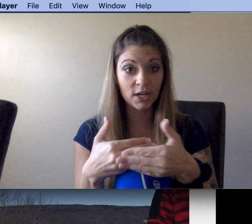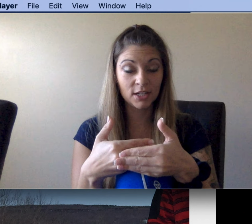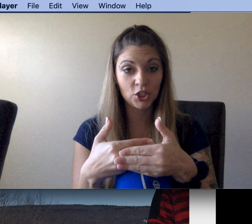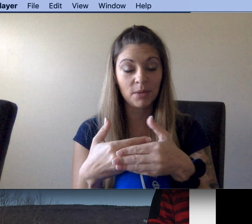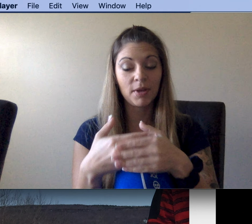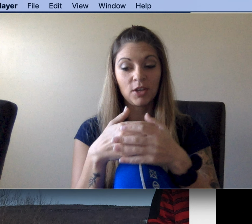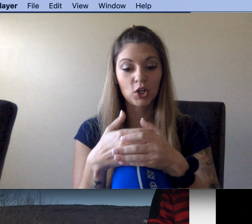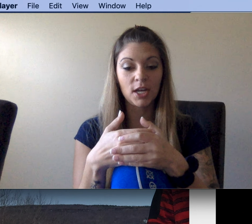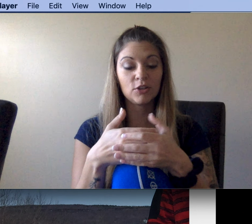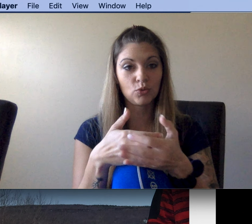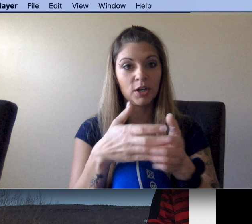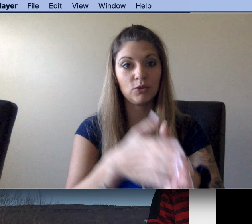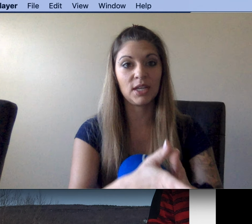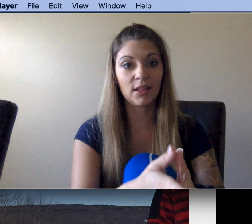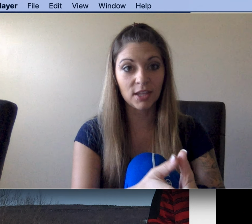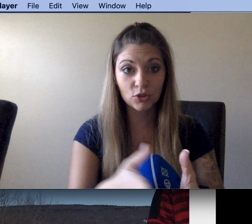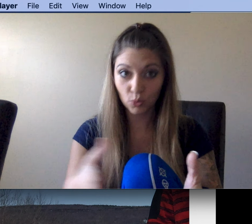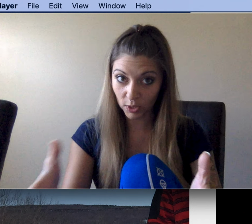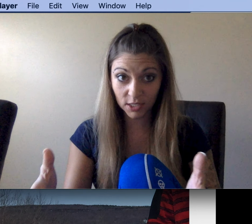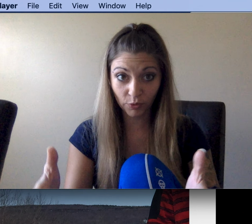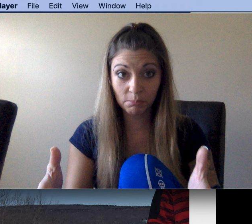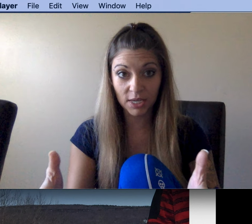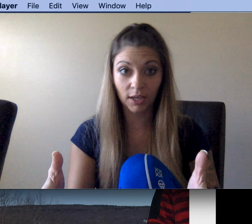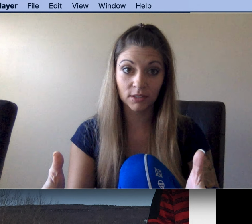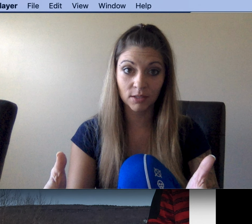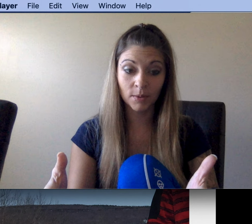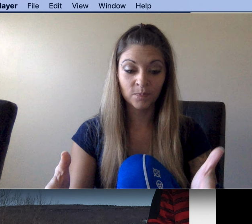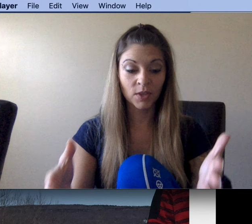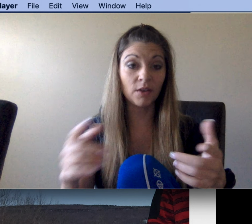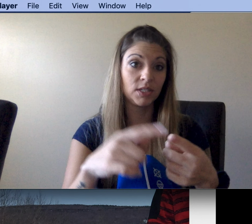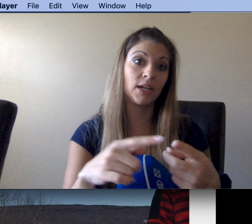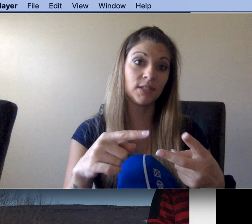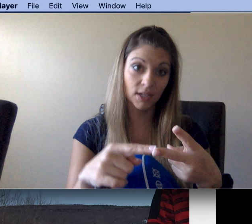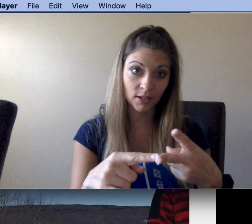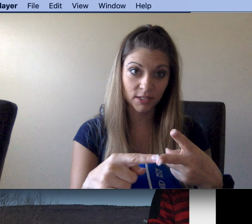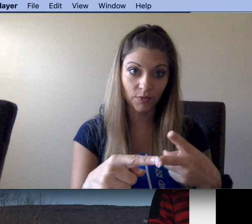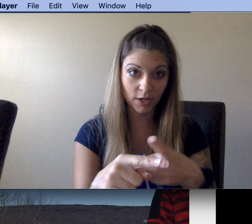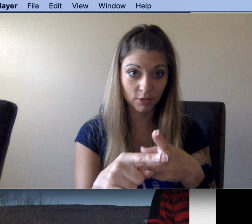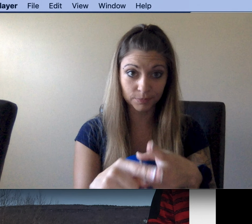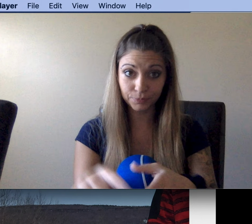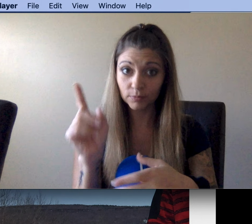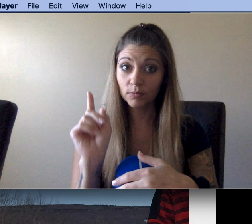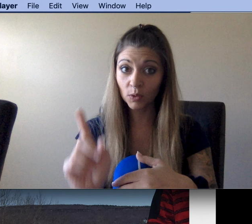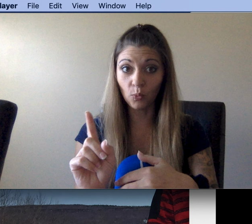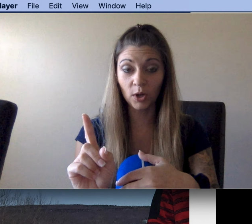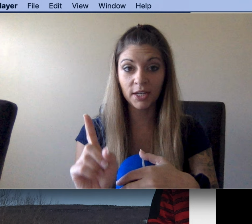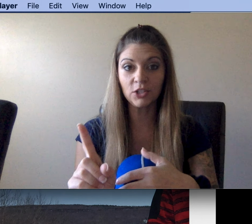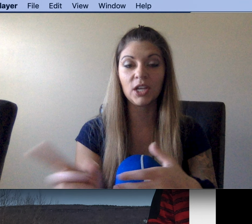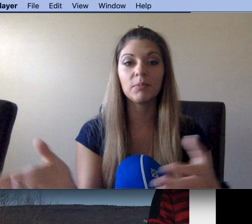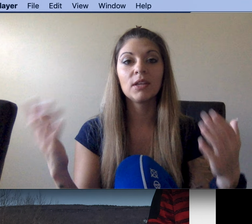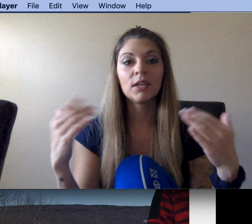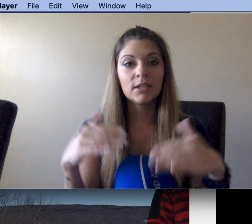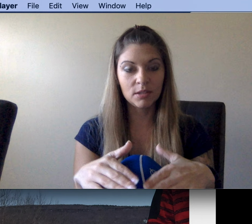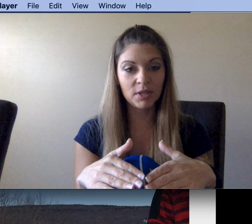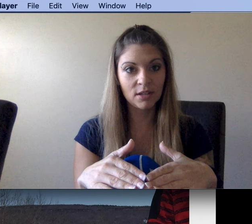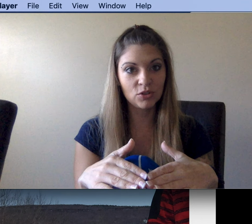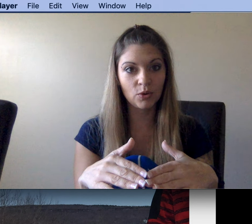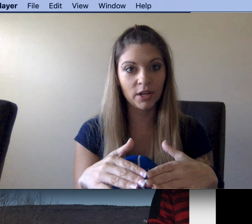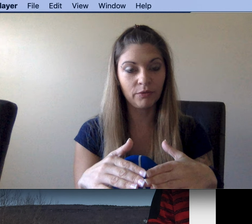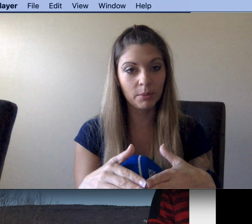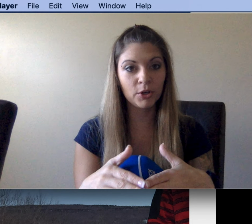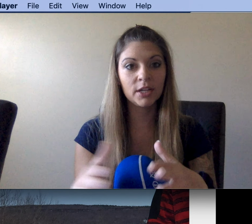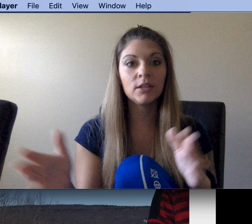your handshape and then create a story using at least 20 different meanings of signs and classifiers, one handshape, submit